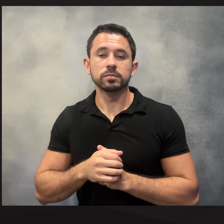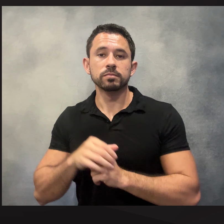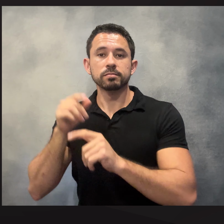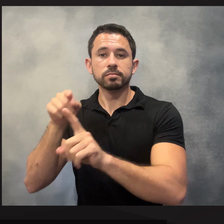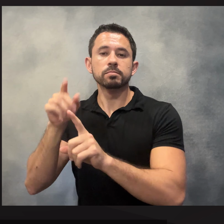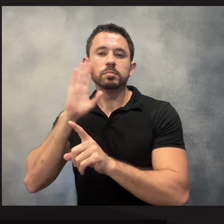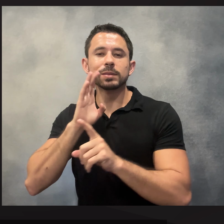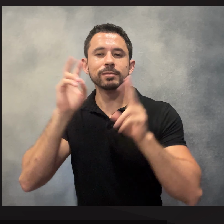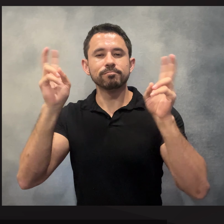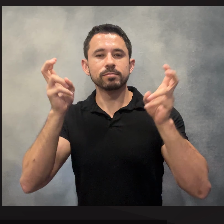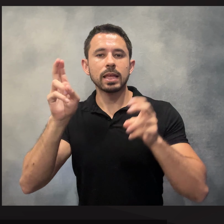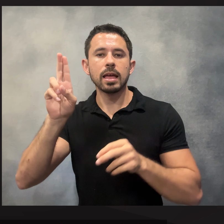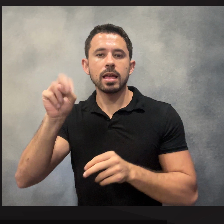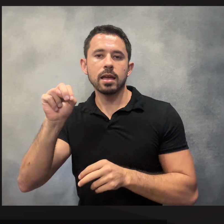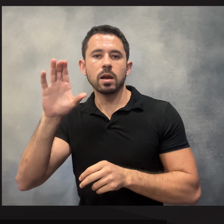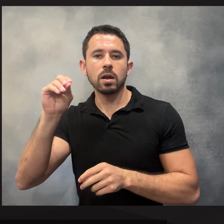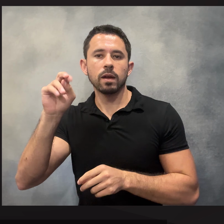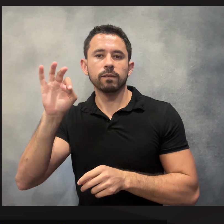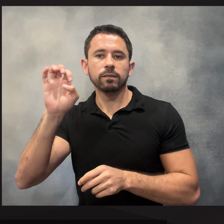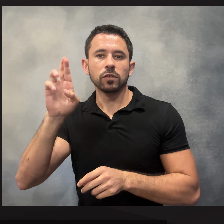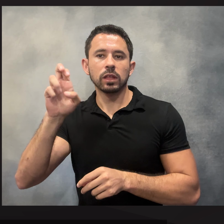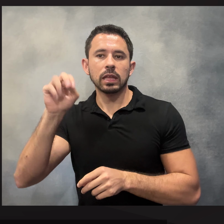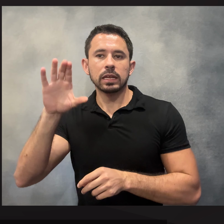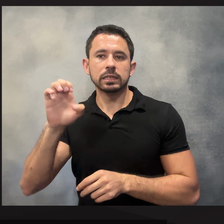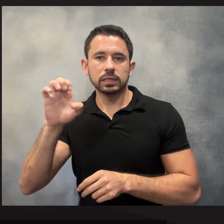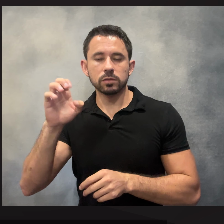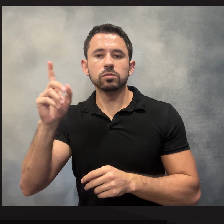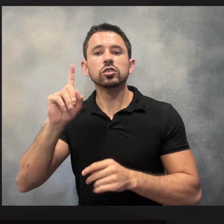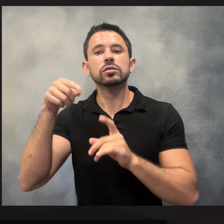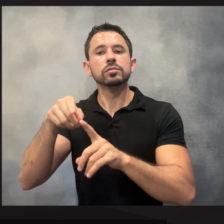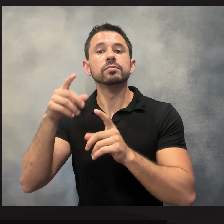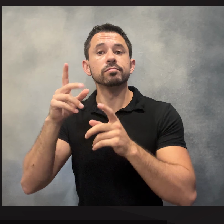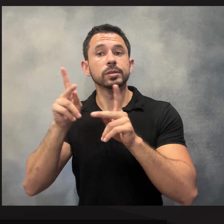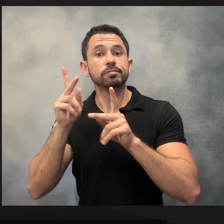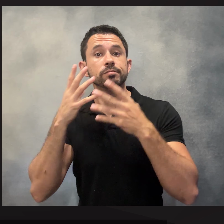unconference where attendees decide the agenda and the topics important to